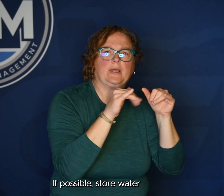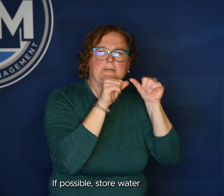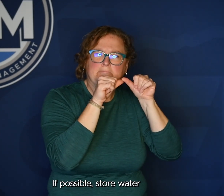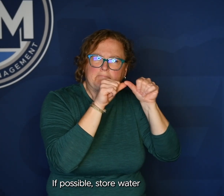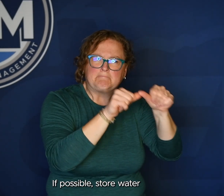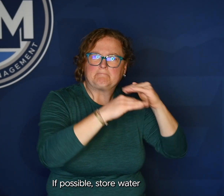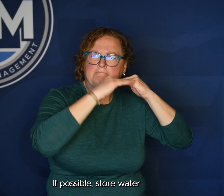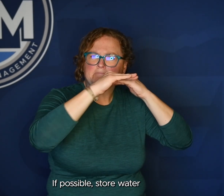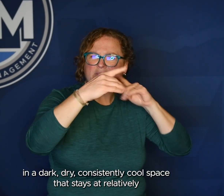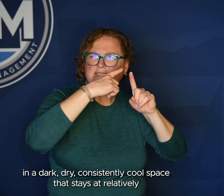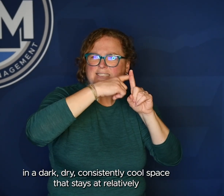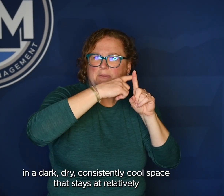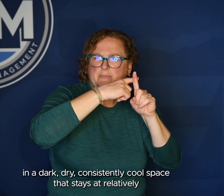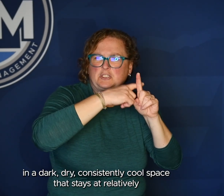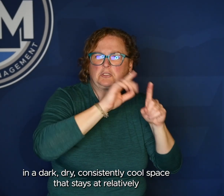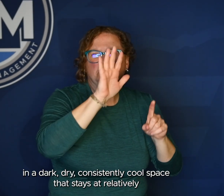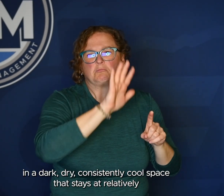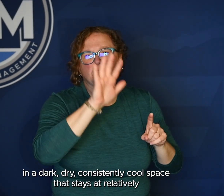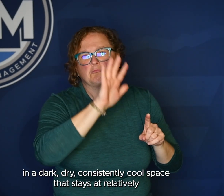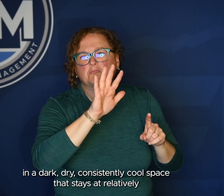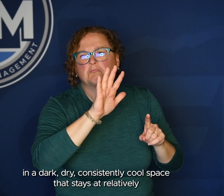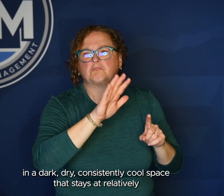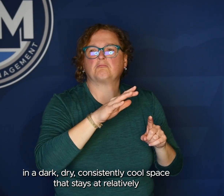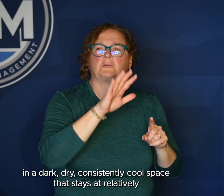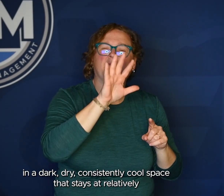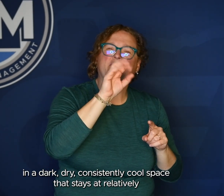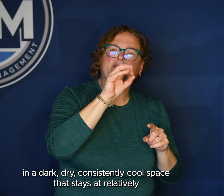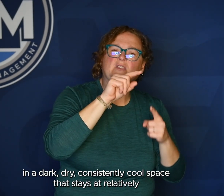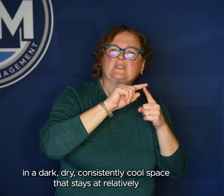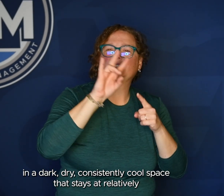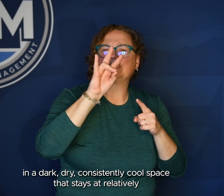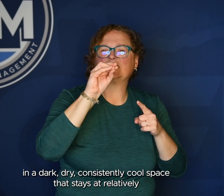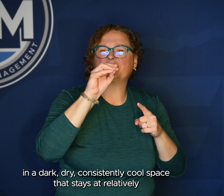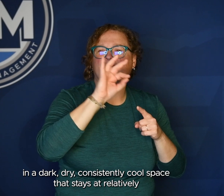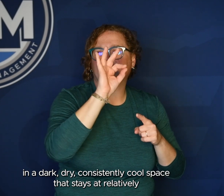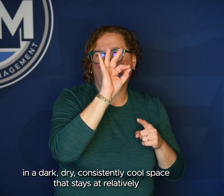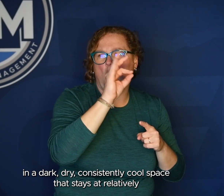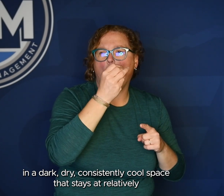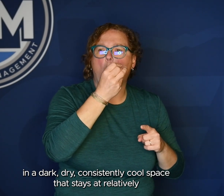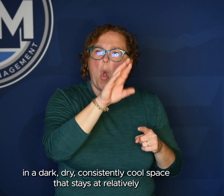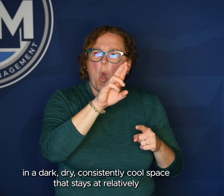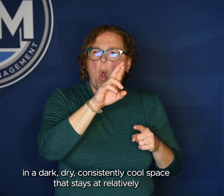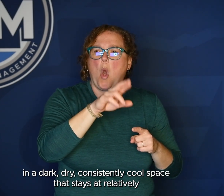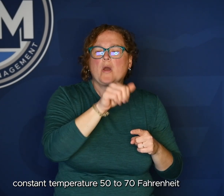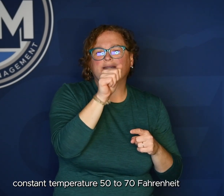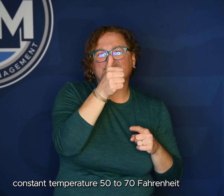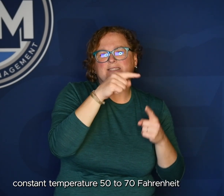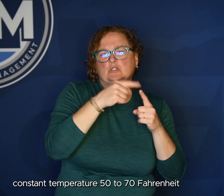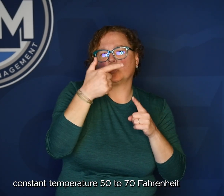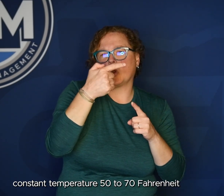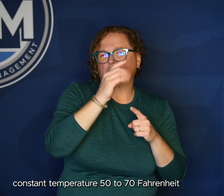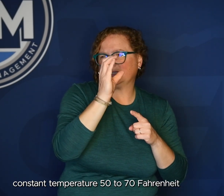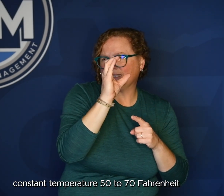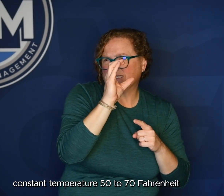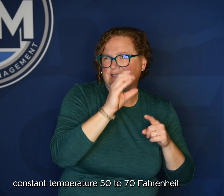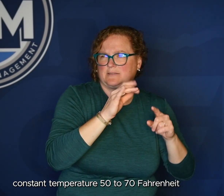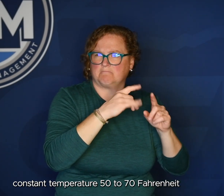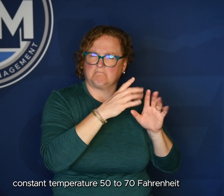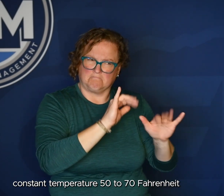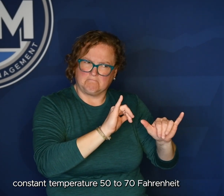If possible, store water in a dark, dry, consistently cool space that stays at relatively constant